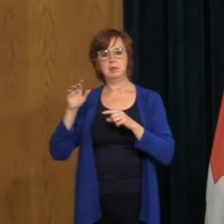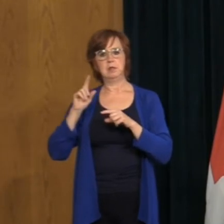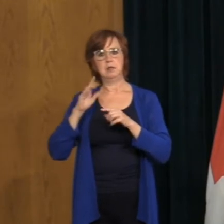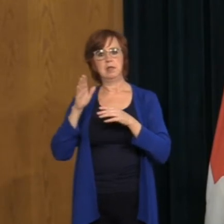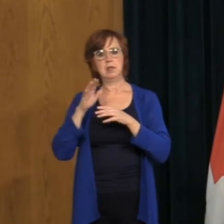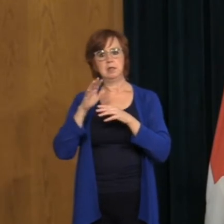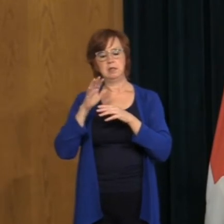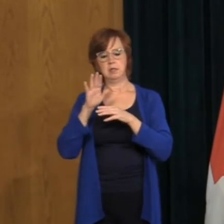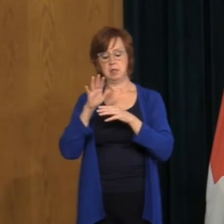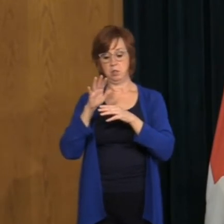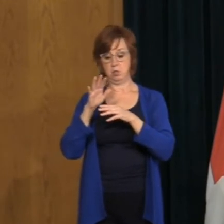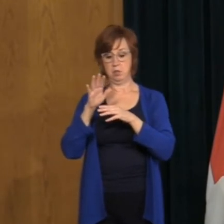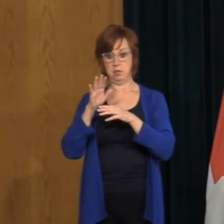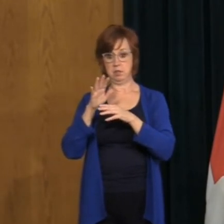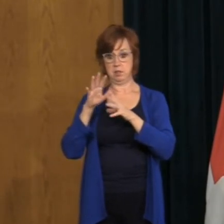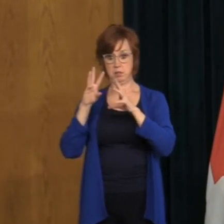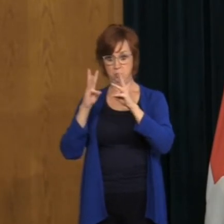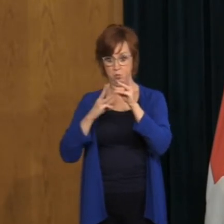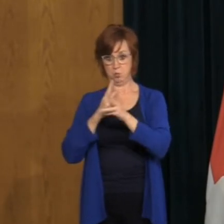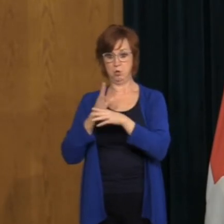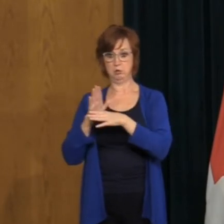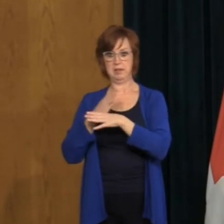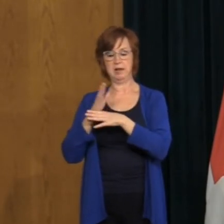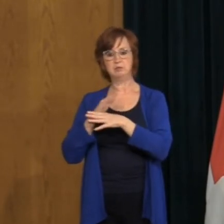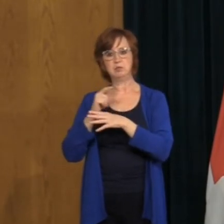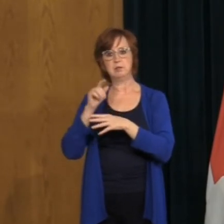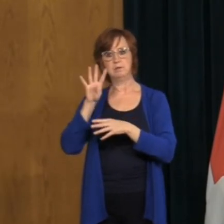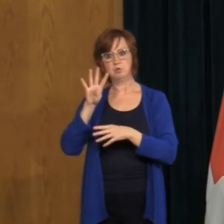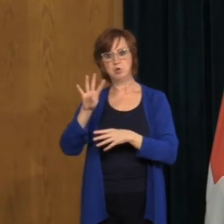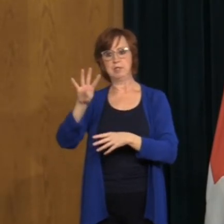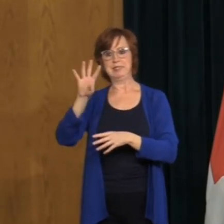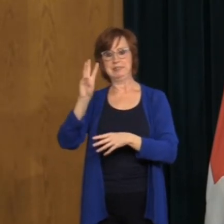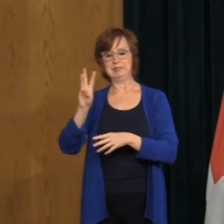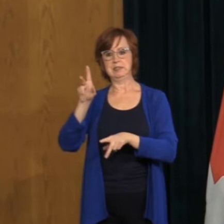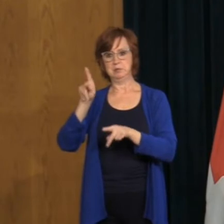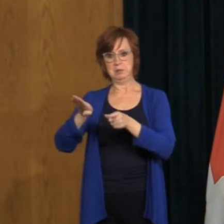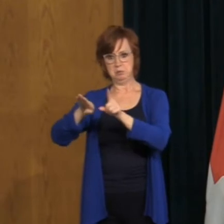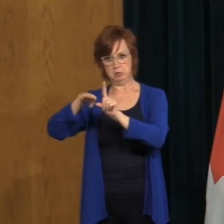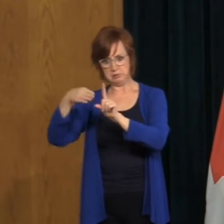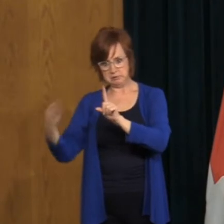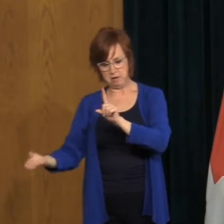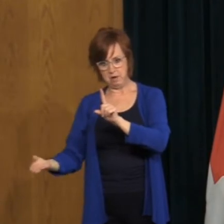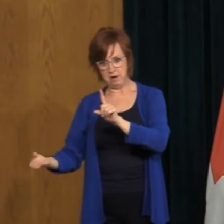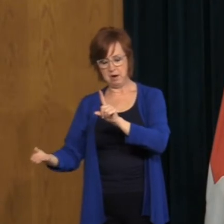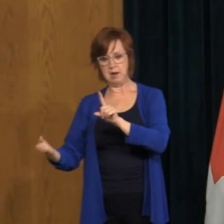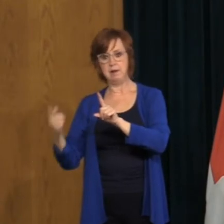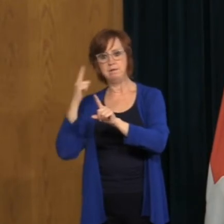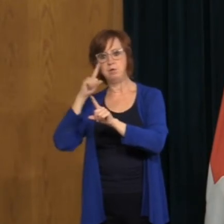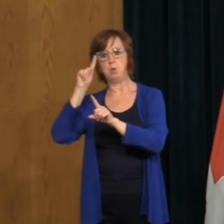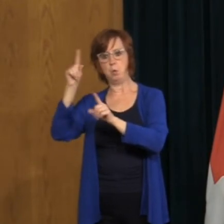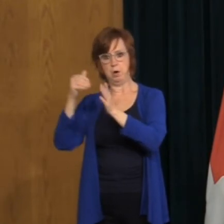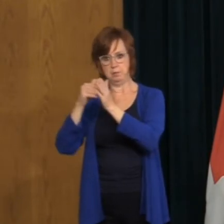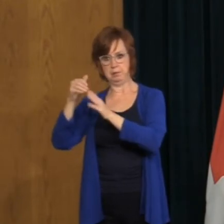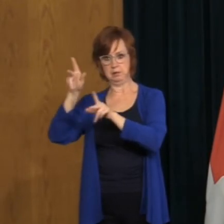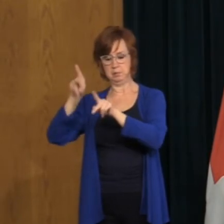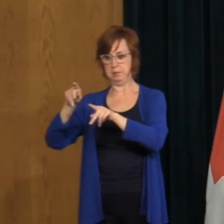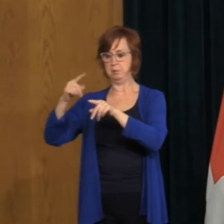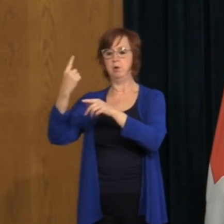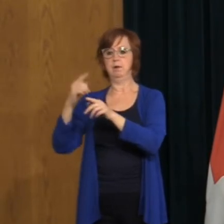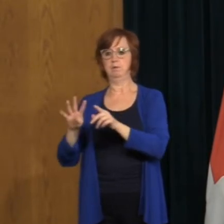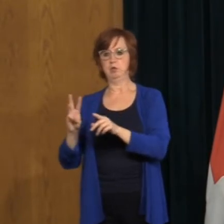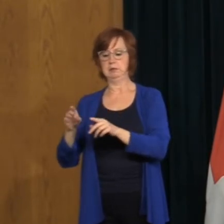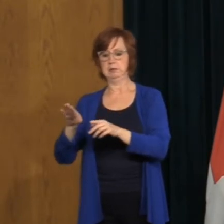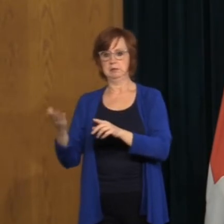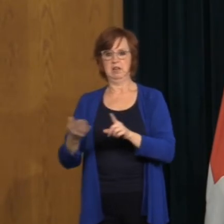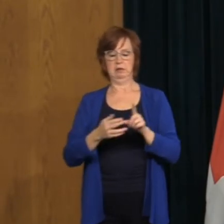46 fatalities per million people. So we are doing very, very well in Saskatchewan. As Dr. Shahab had stated the other day, that